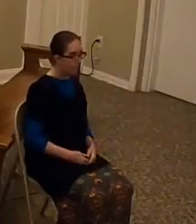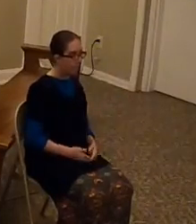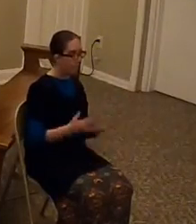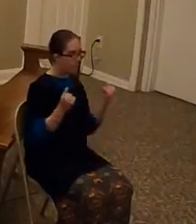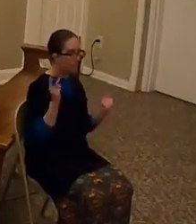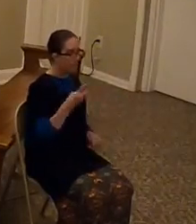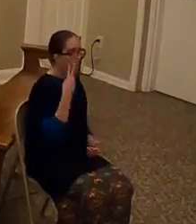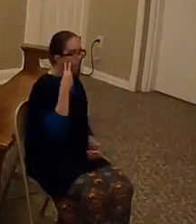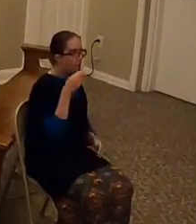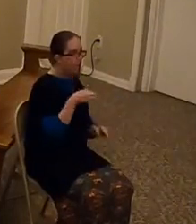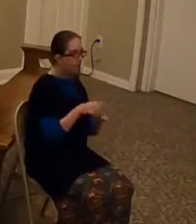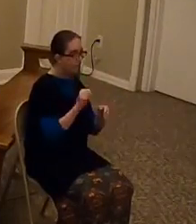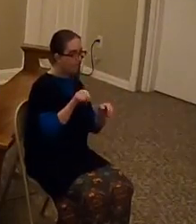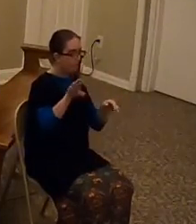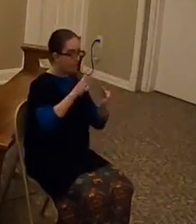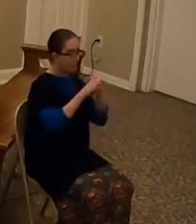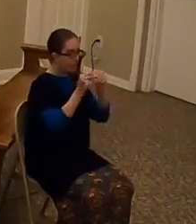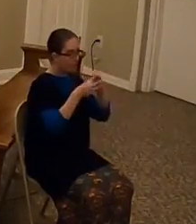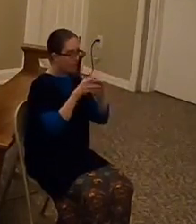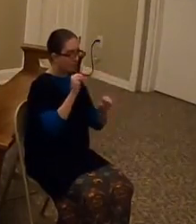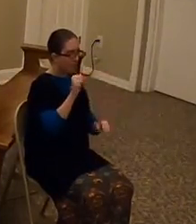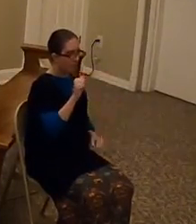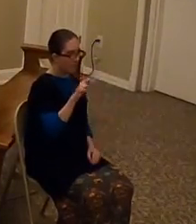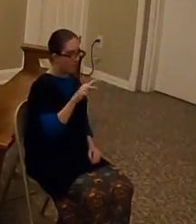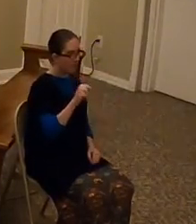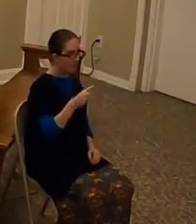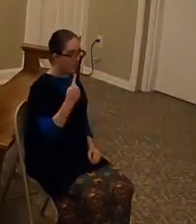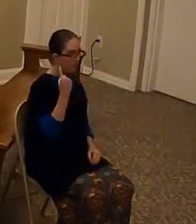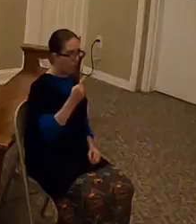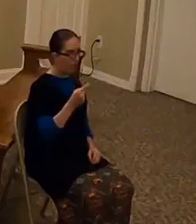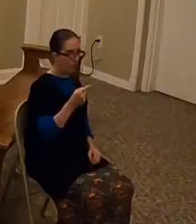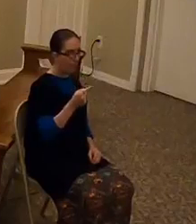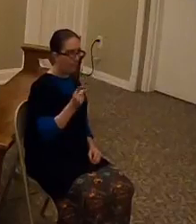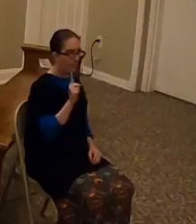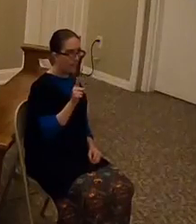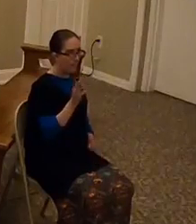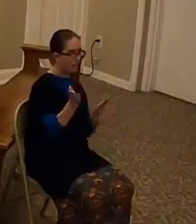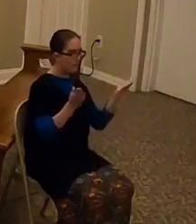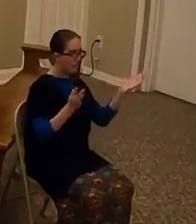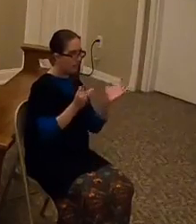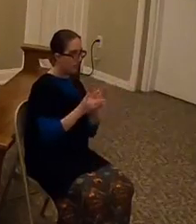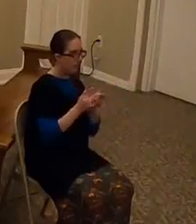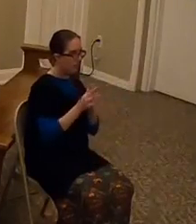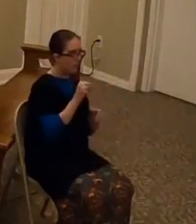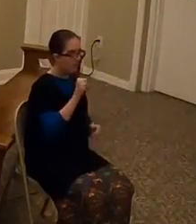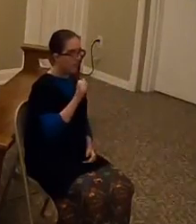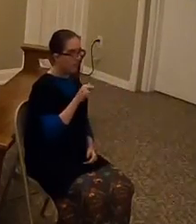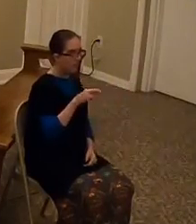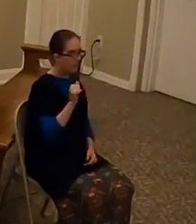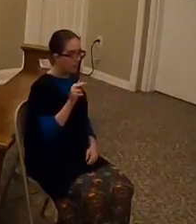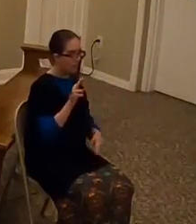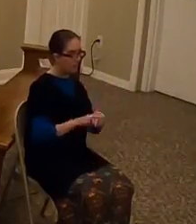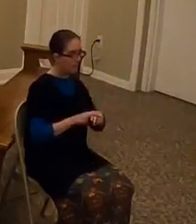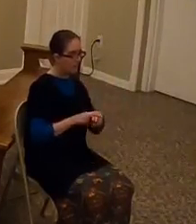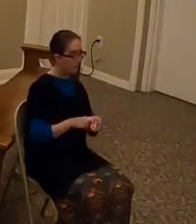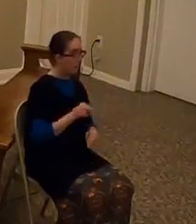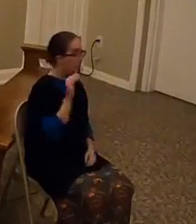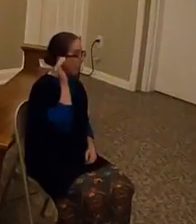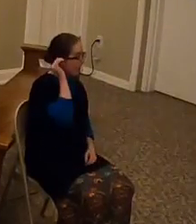Now, we look at the story and we think, well, Martha was the only one who was really serving Jesus. Mary was sitting on the floor listening to